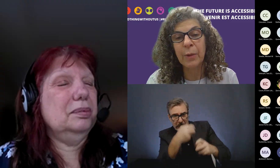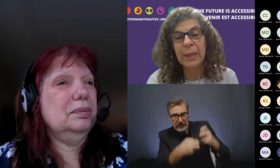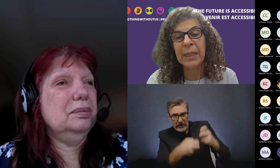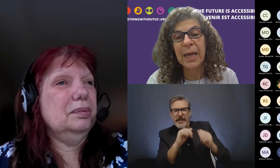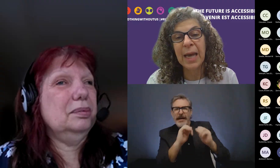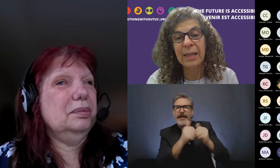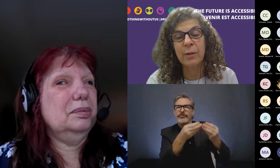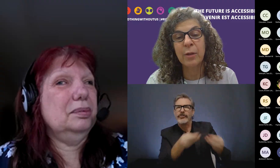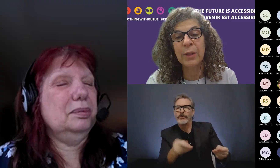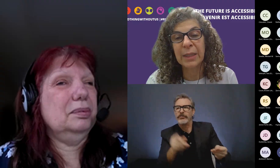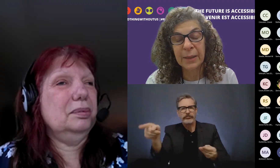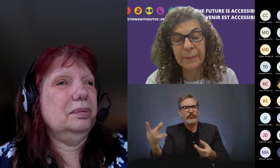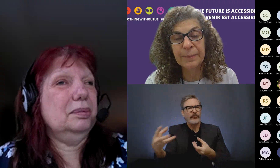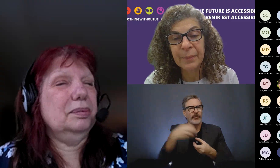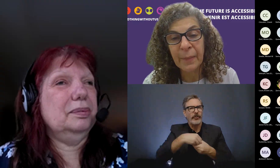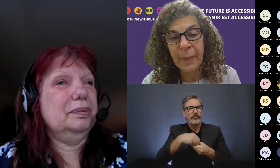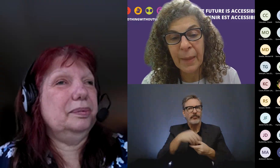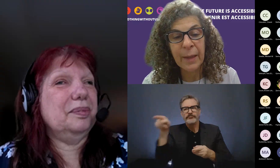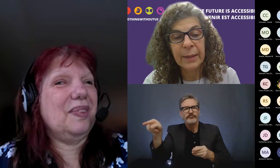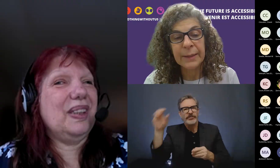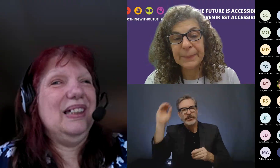the employee has noted.